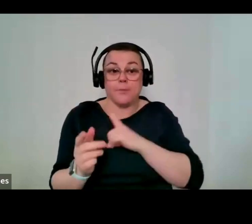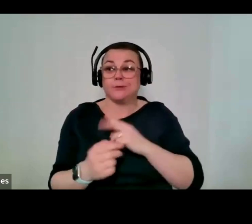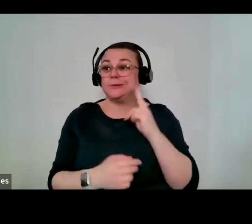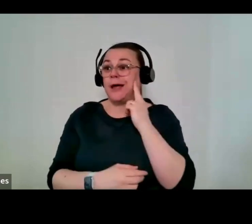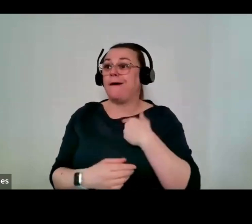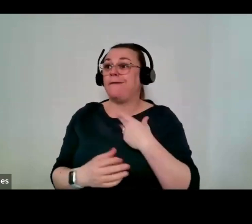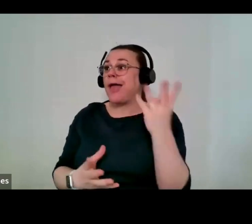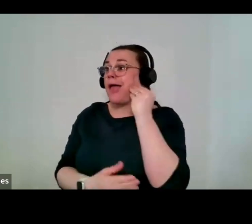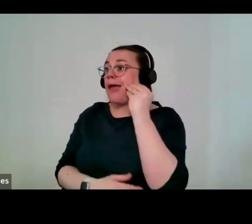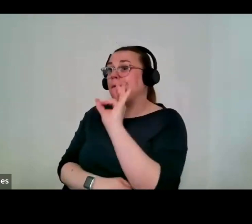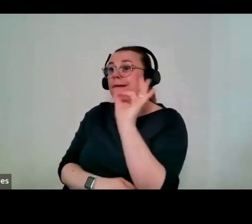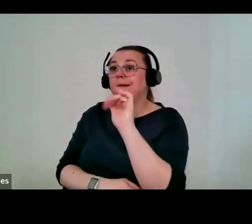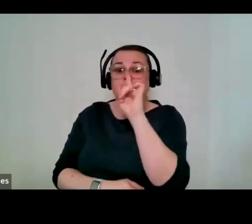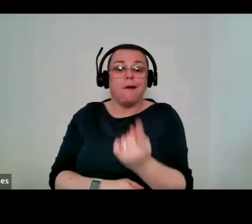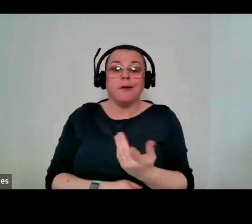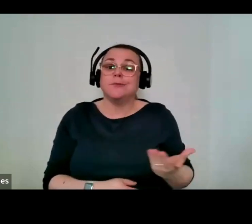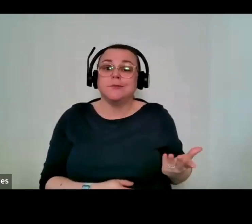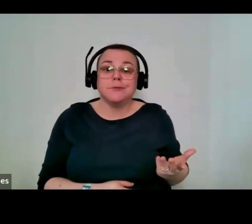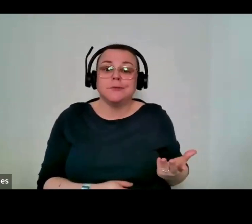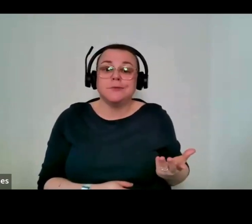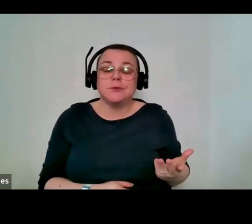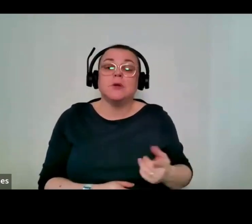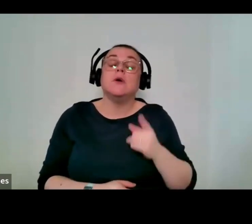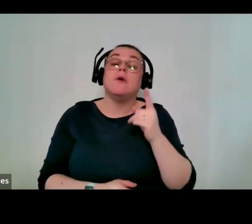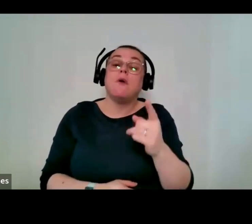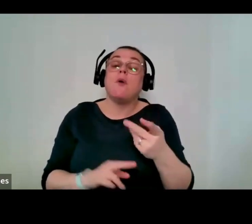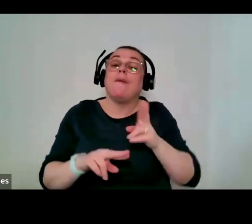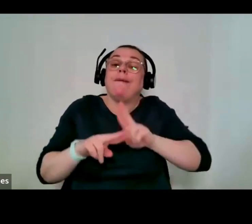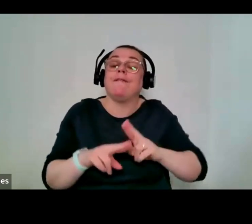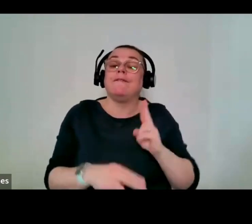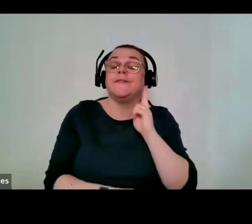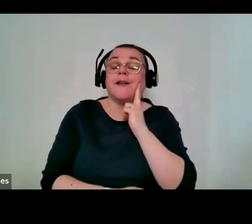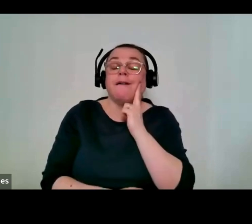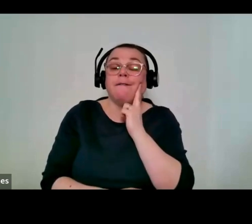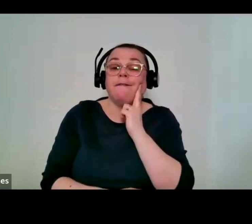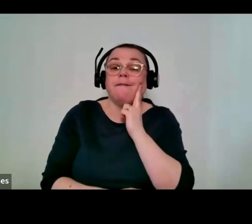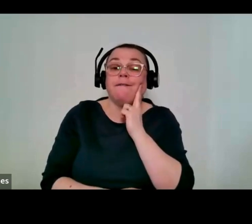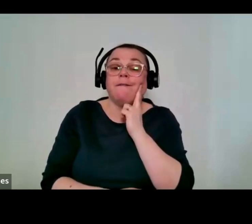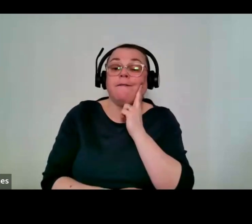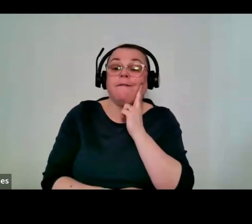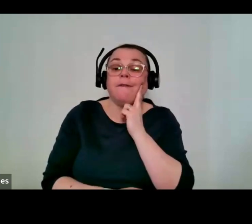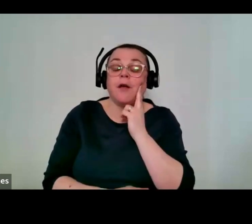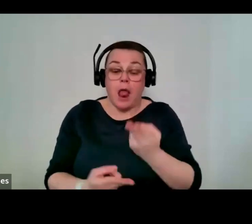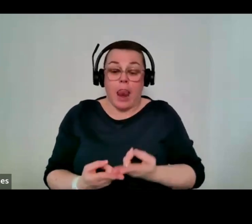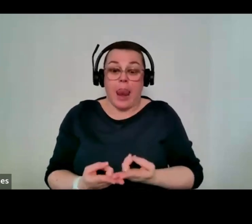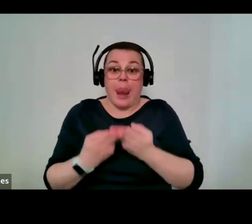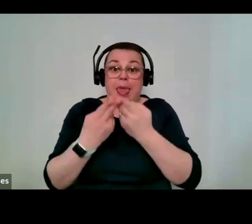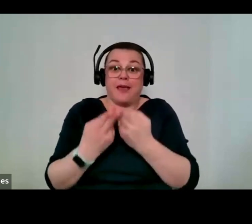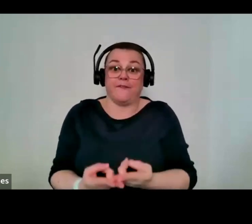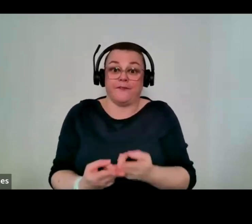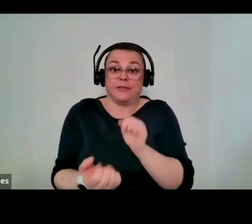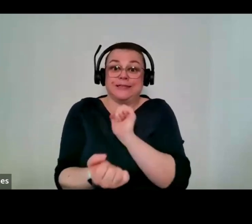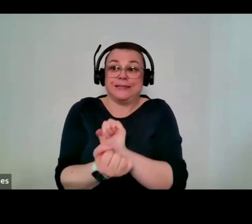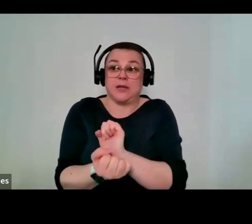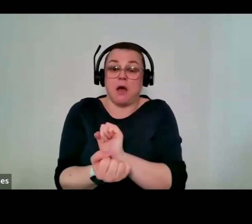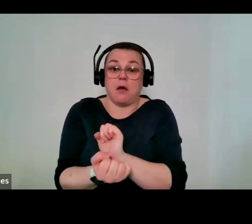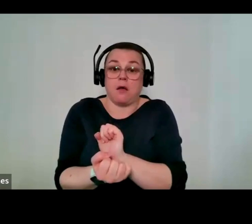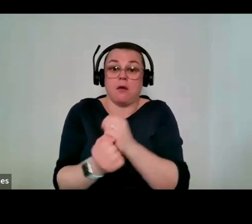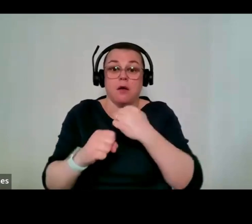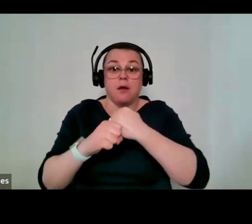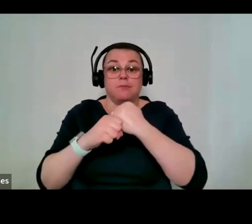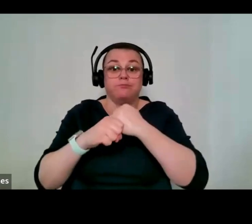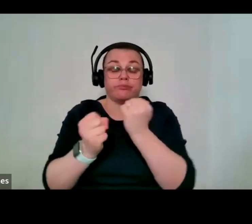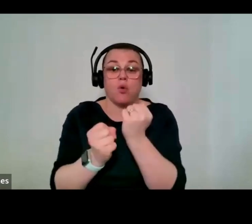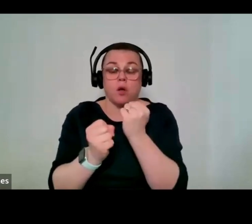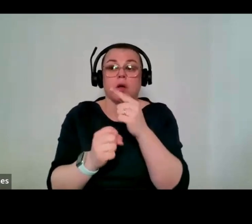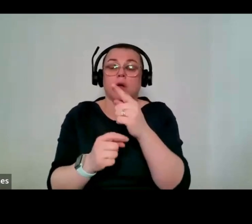alarm. Or if a deaf person gets stuck in the lift that has broken down and can't use